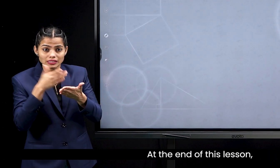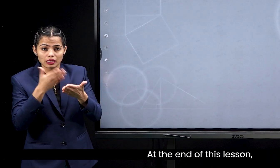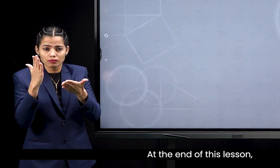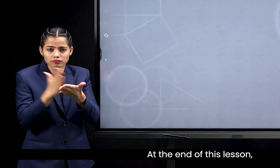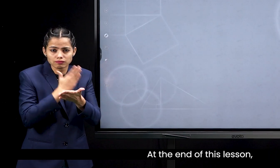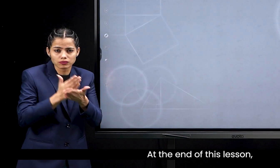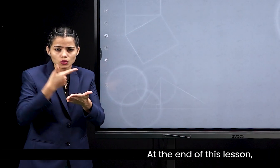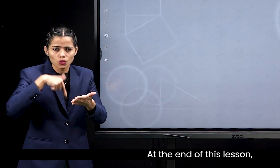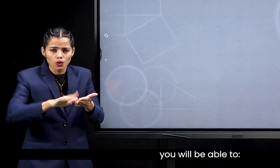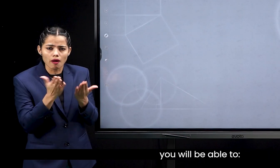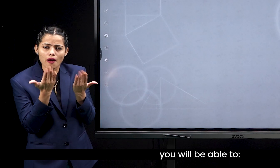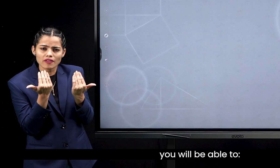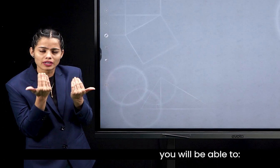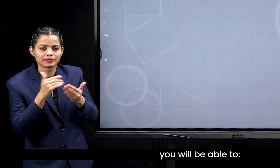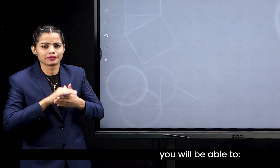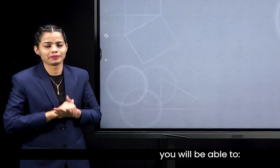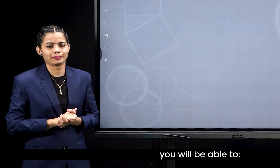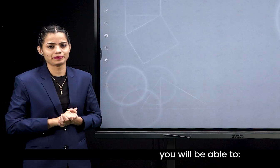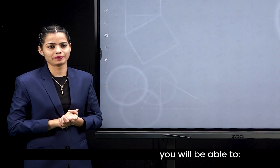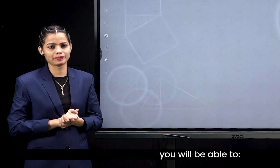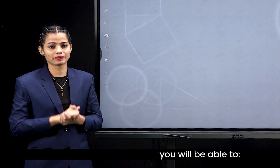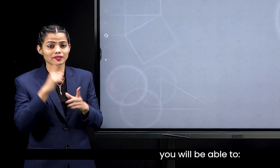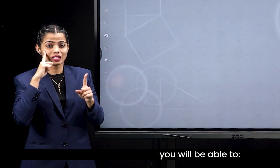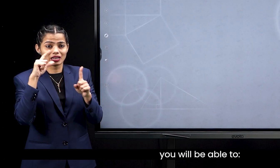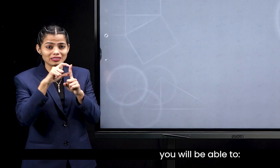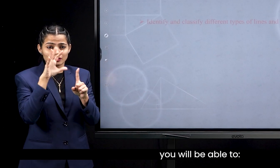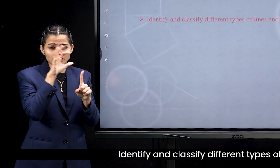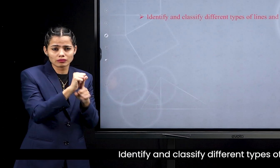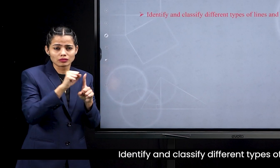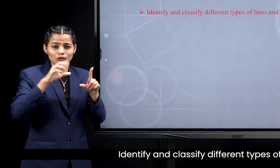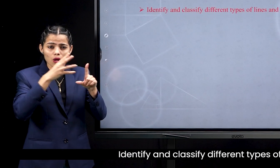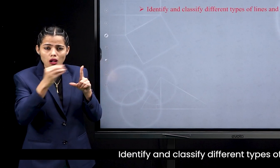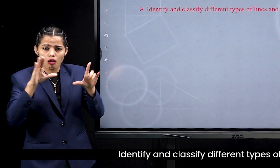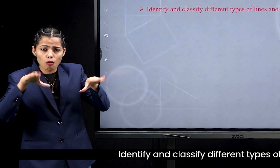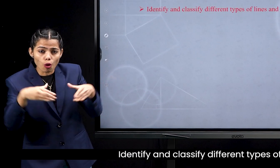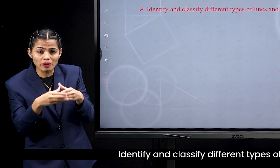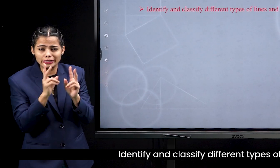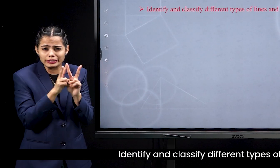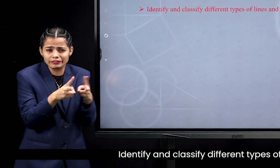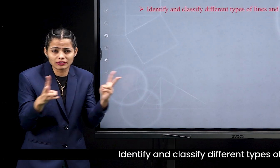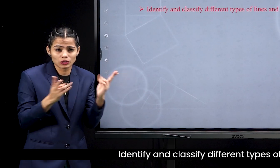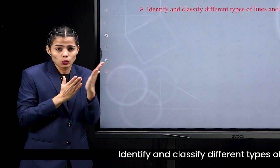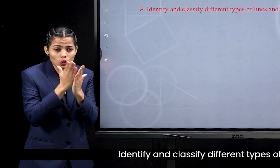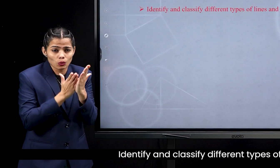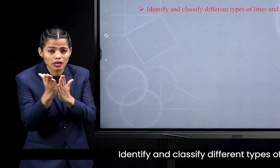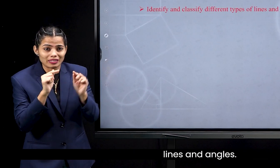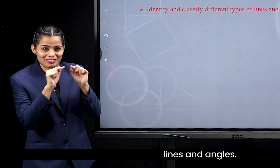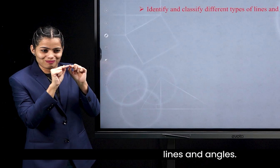end of this lesson, you will be able to identify and classify different types of lines